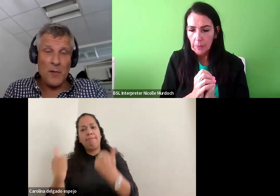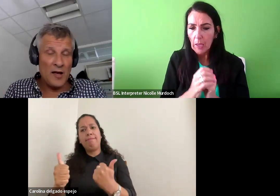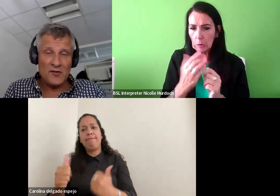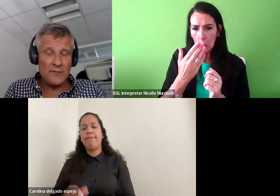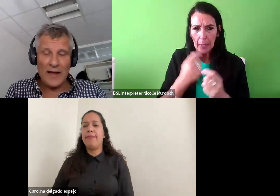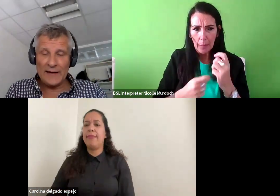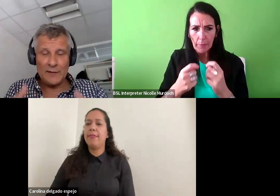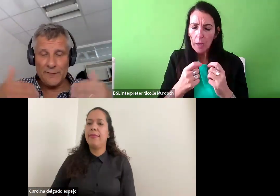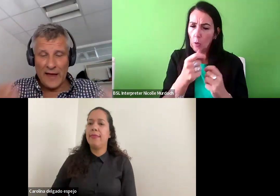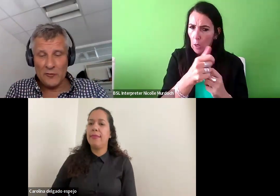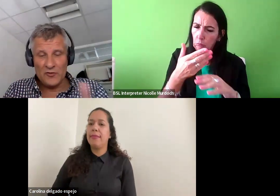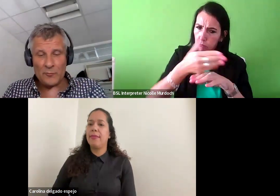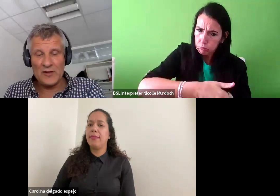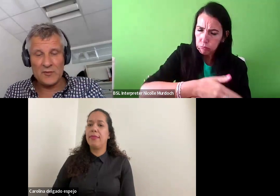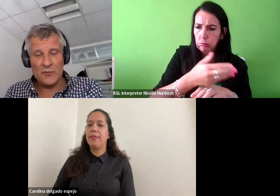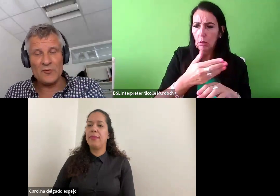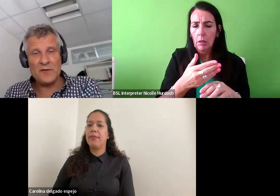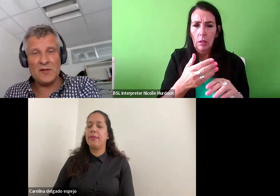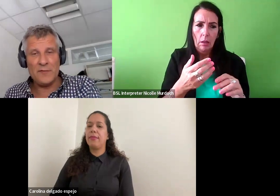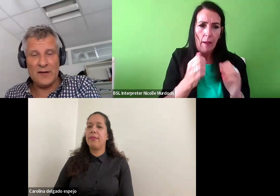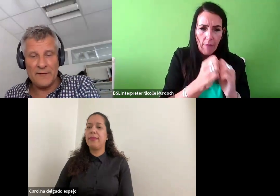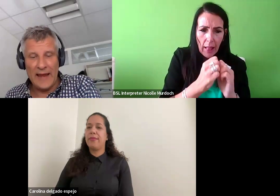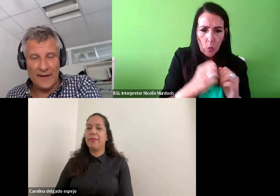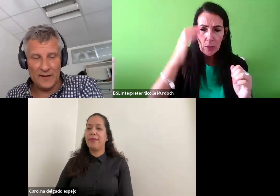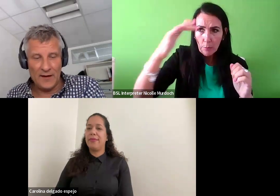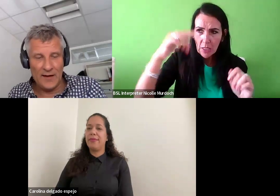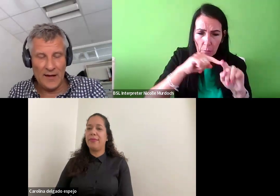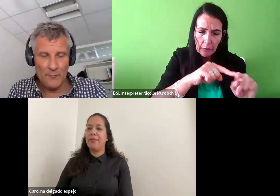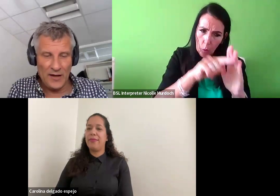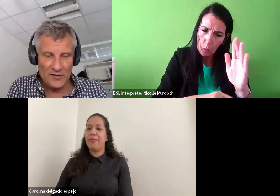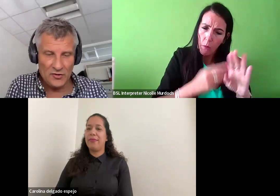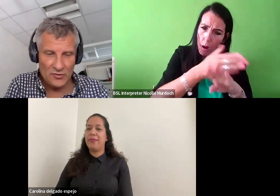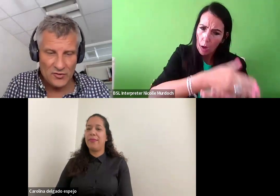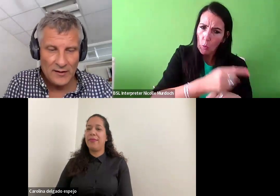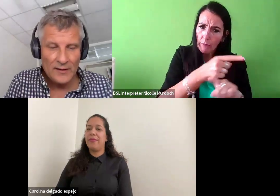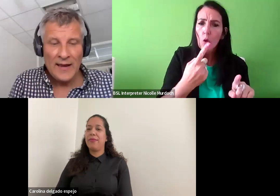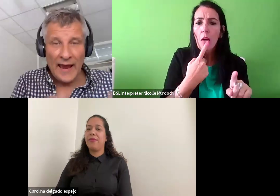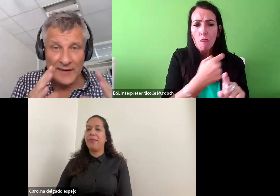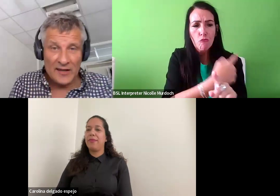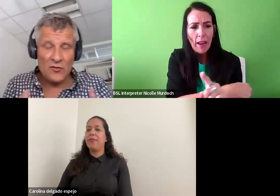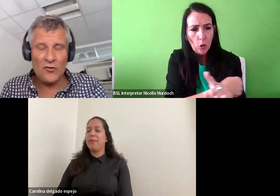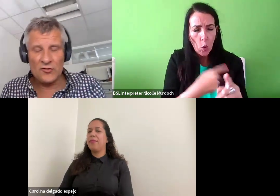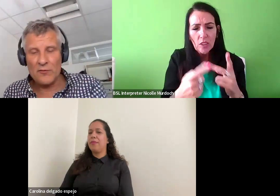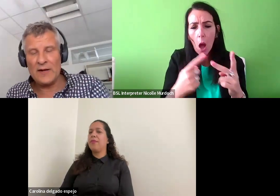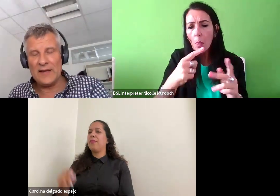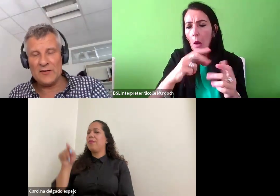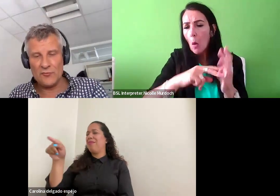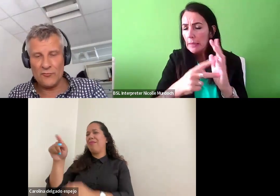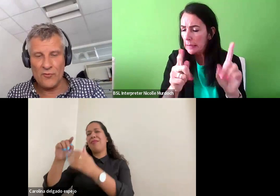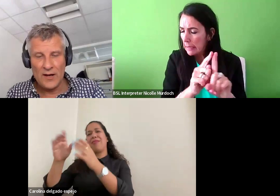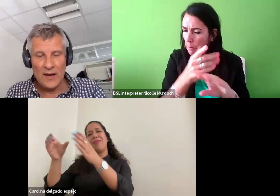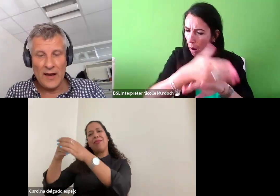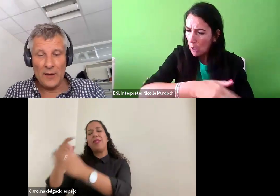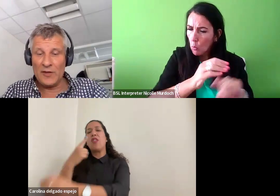competing demands, if you like, the values, the principles vis-a-vis the reality as such. And this also